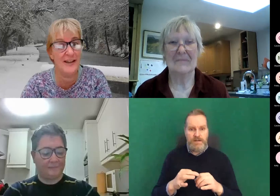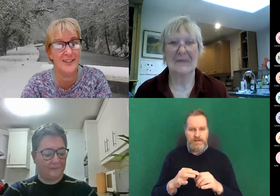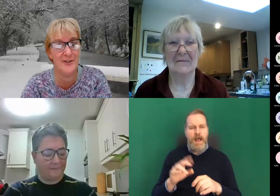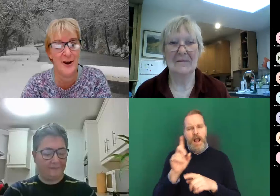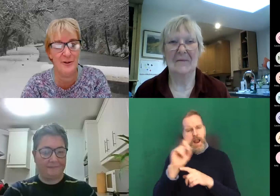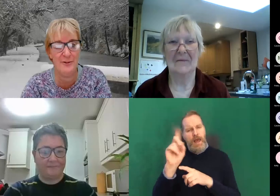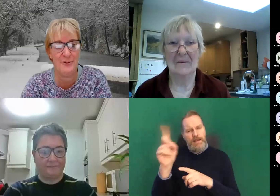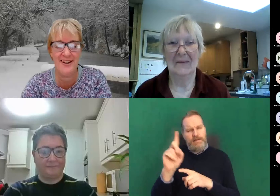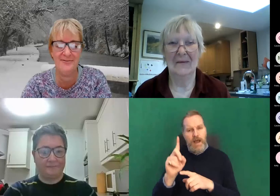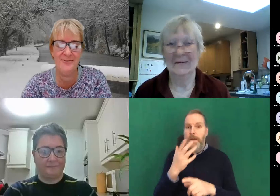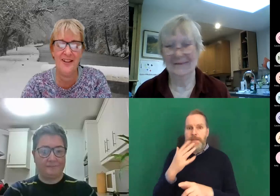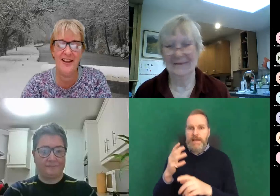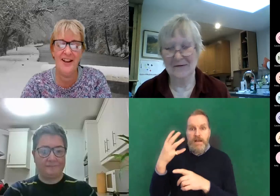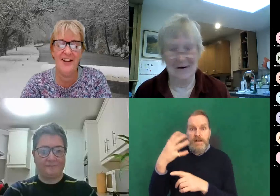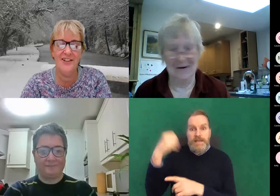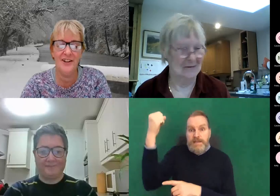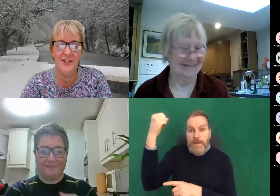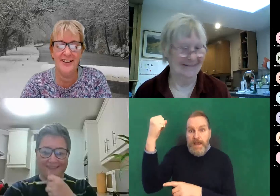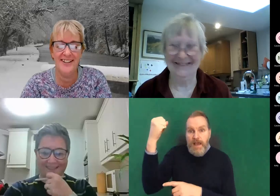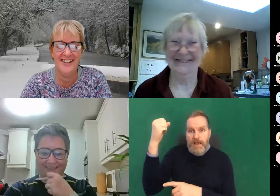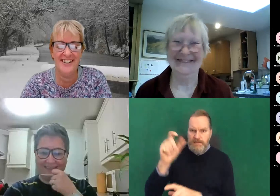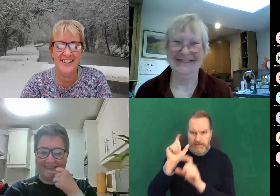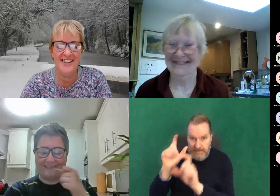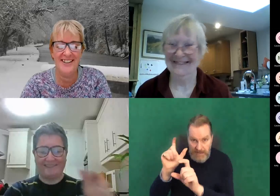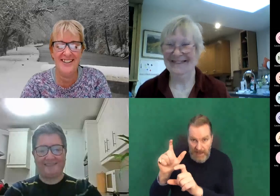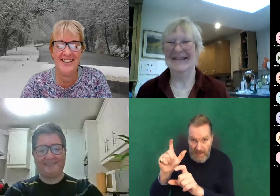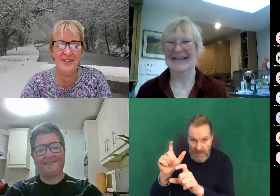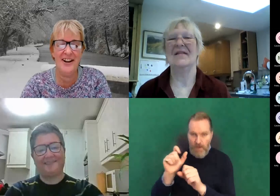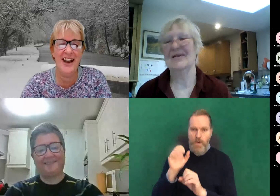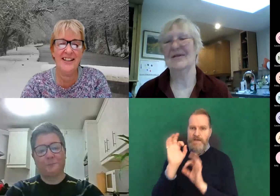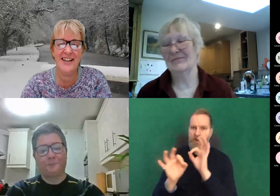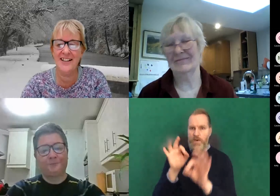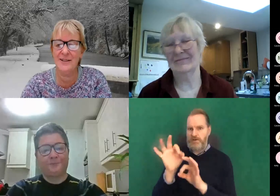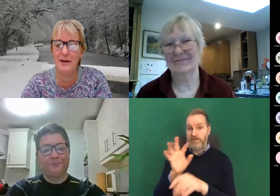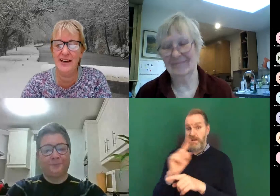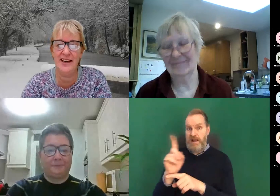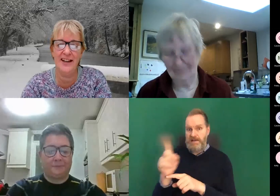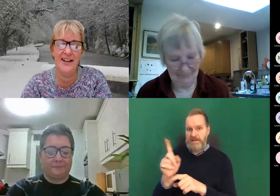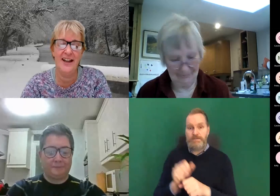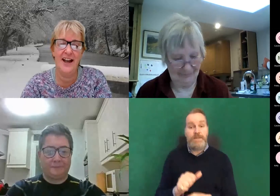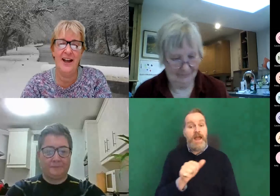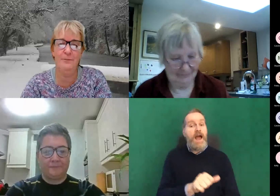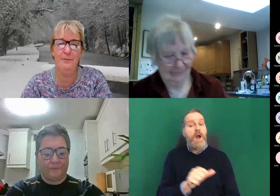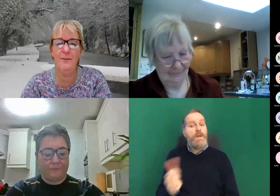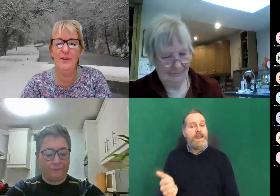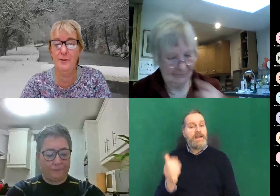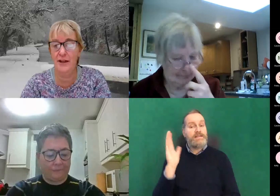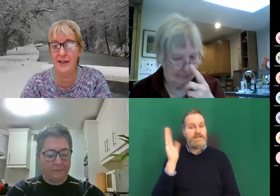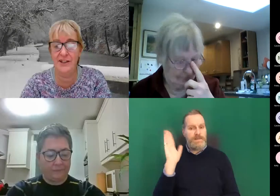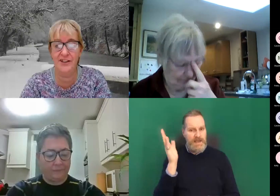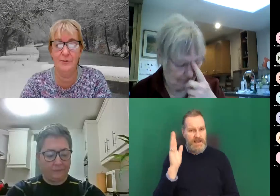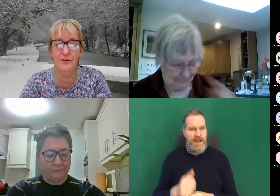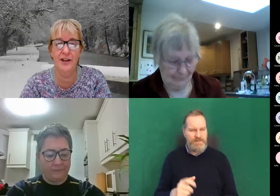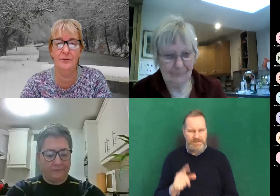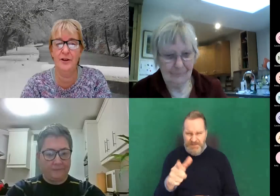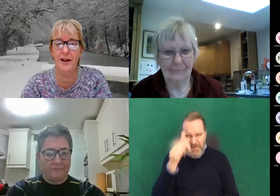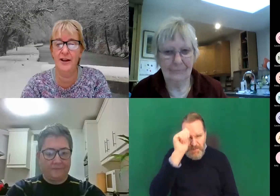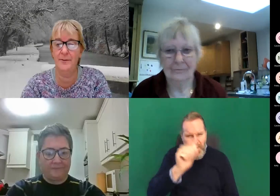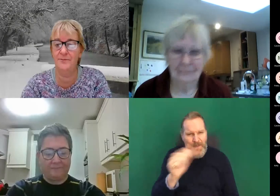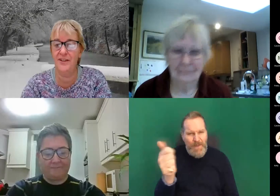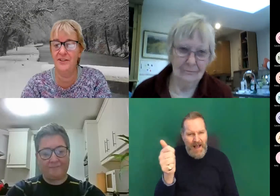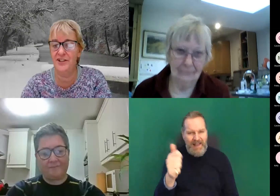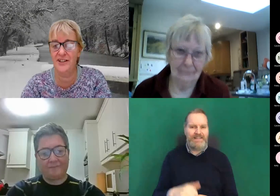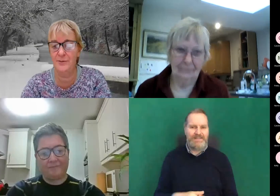session. So please don't go away. No, I won't. So our next guest speaker may be familiar to some of